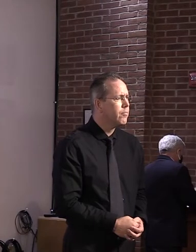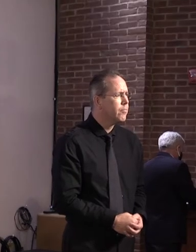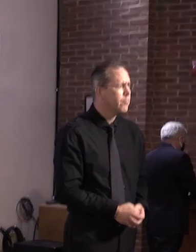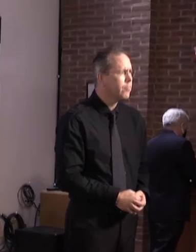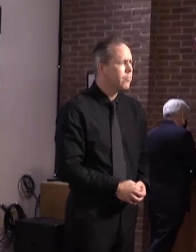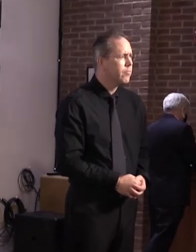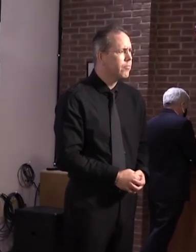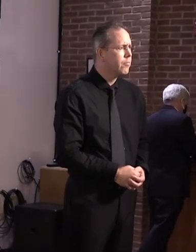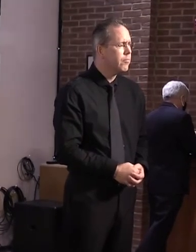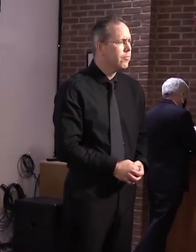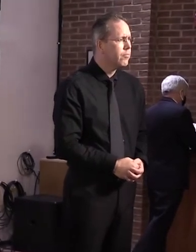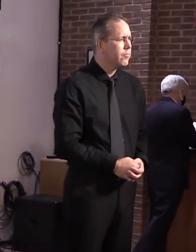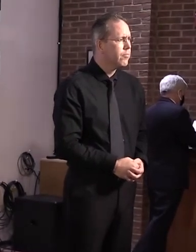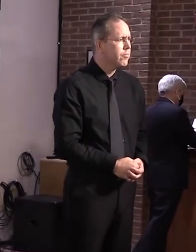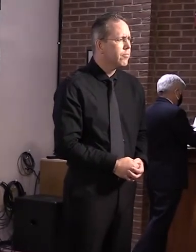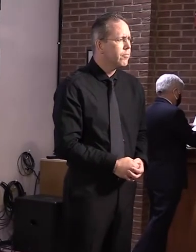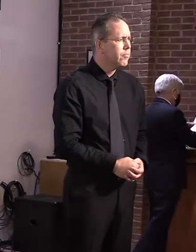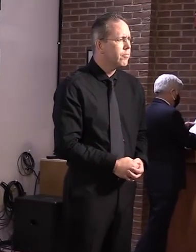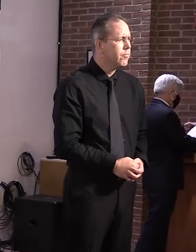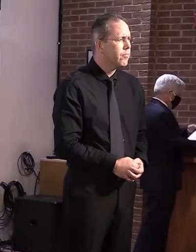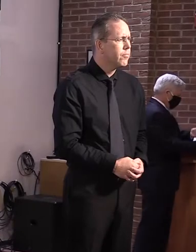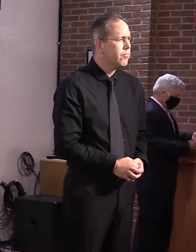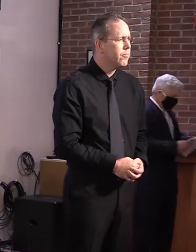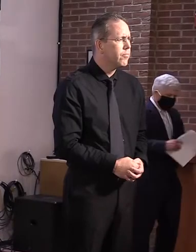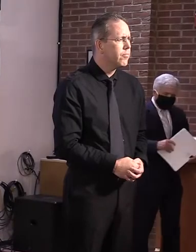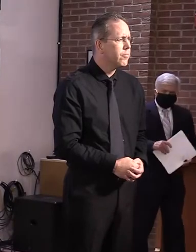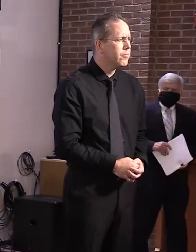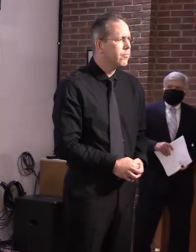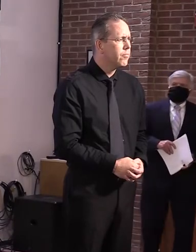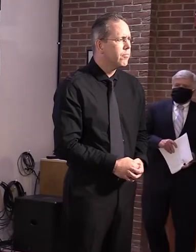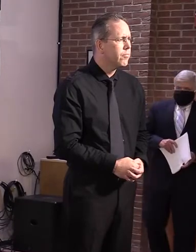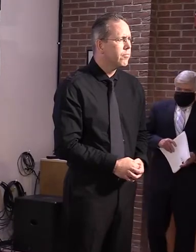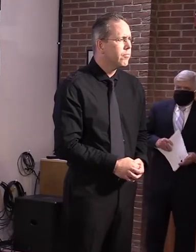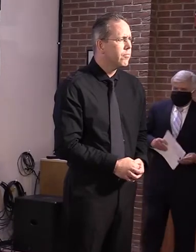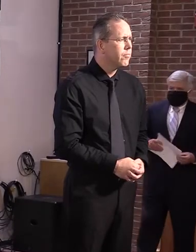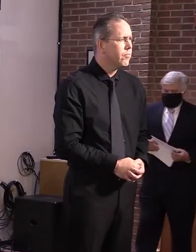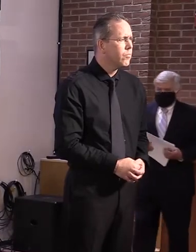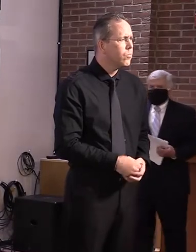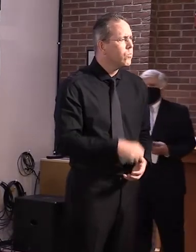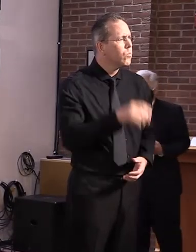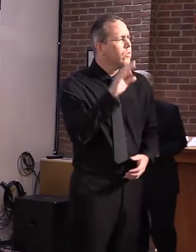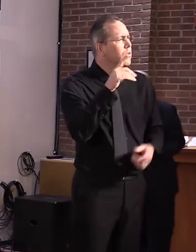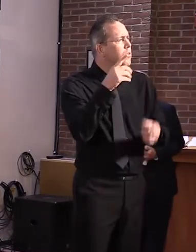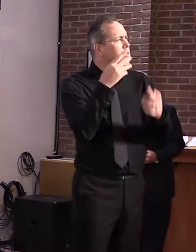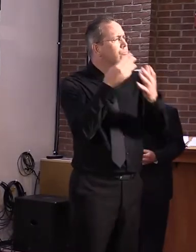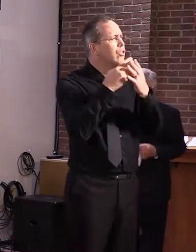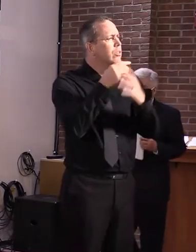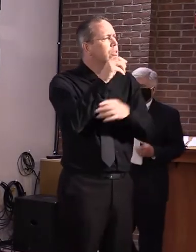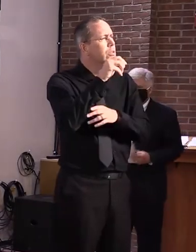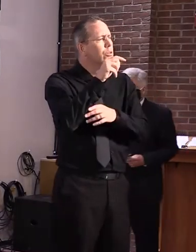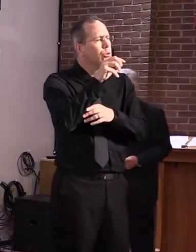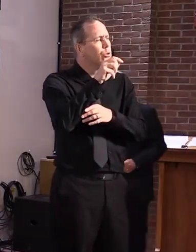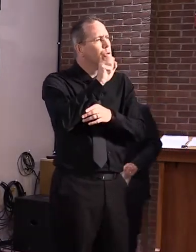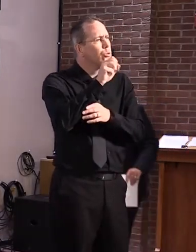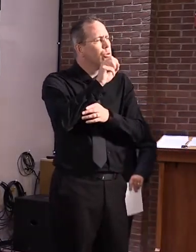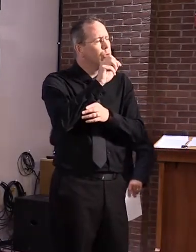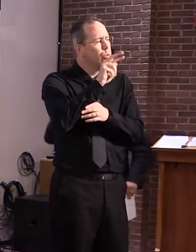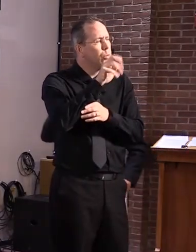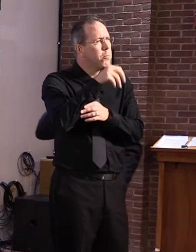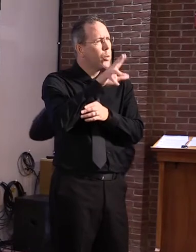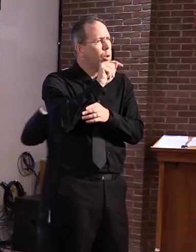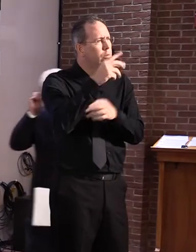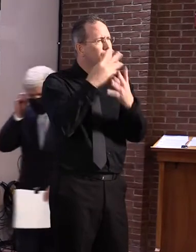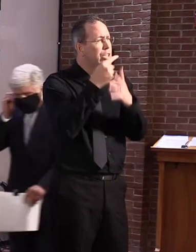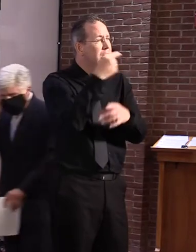good. Has your office been made aware of this incident? That would be under Secretary Smith.